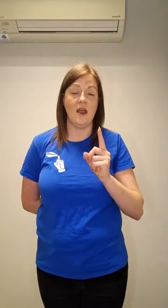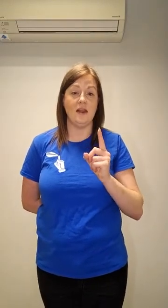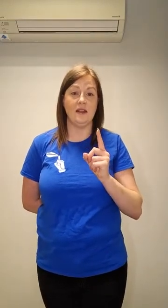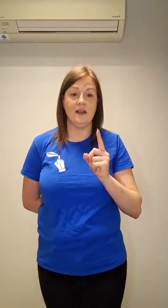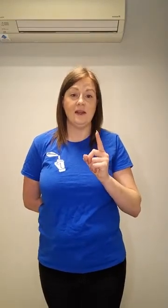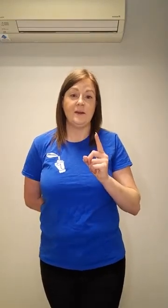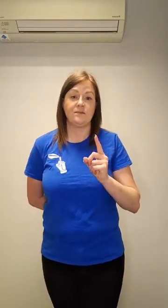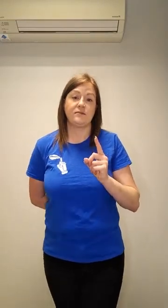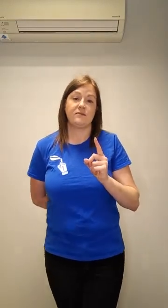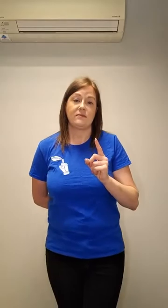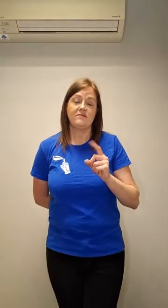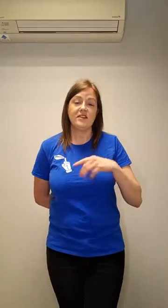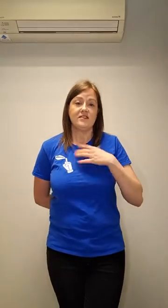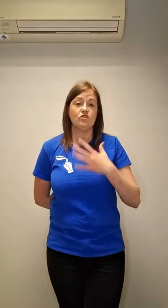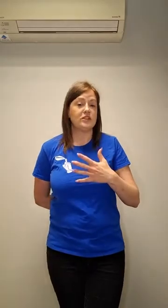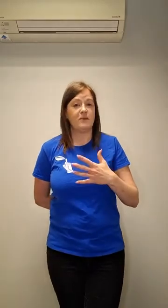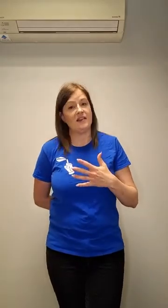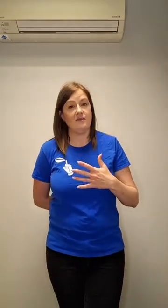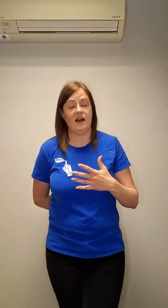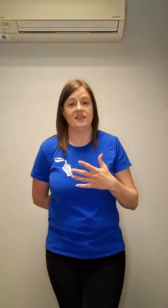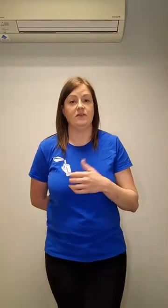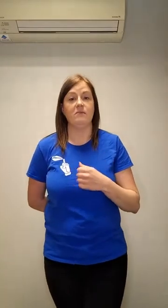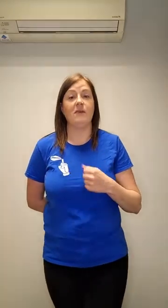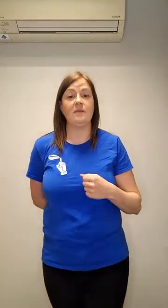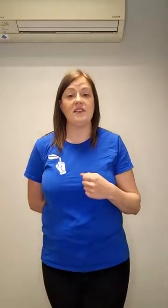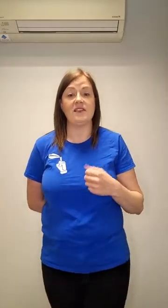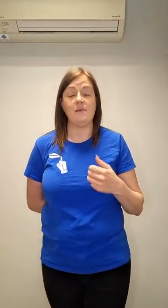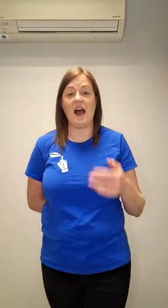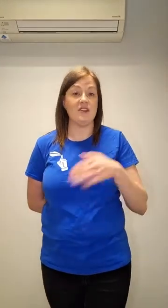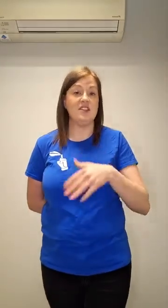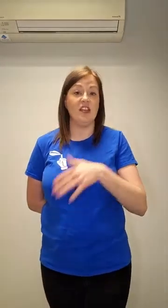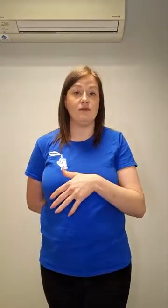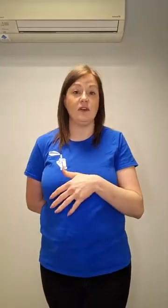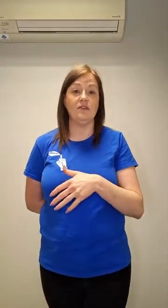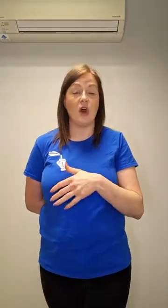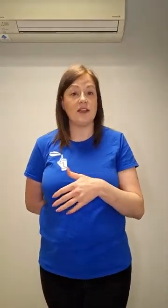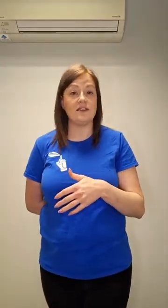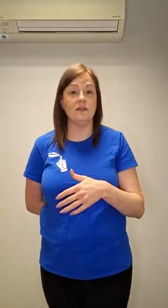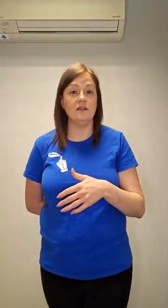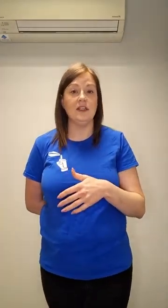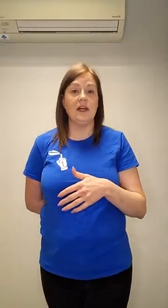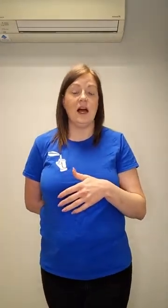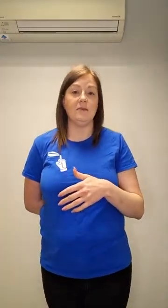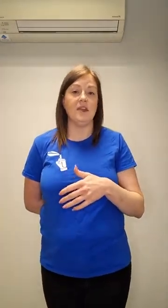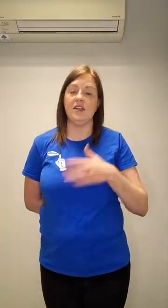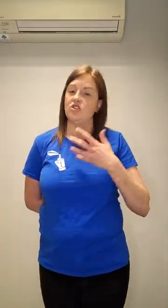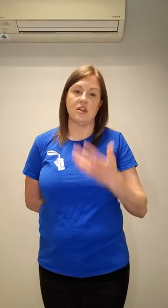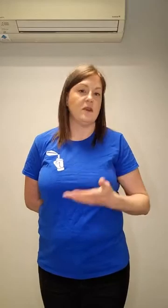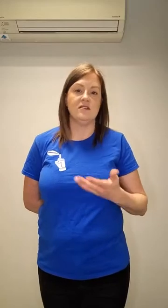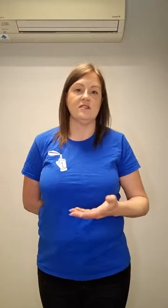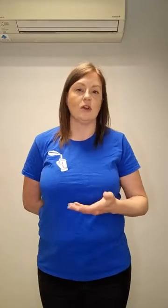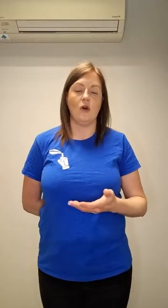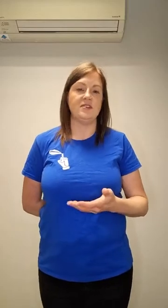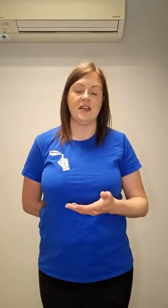doing. So just bear that in mind. Some of them might be the same but have a different title. It's just because it's the context